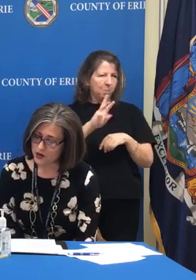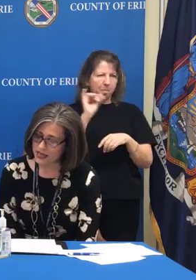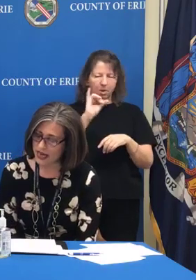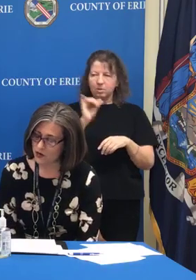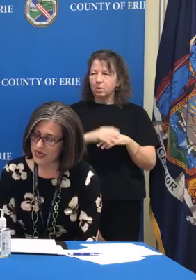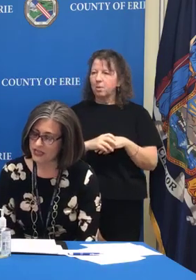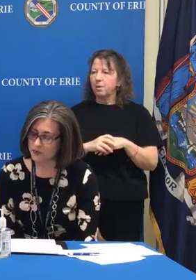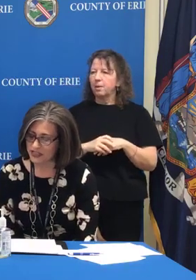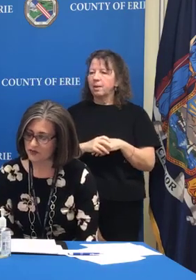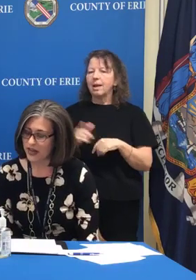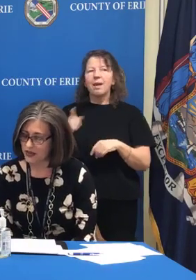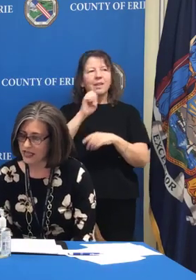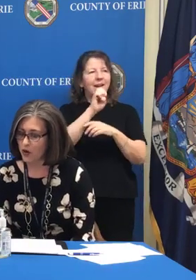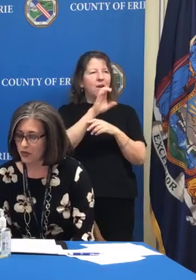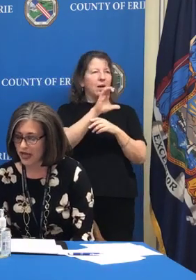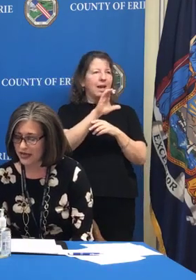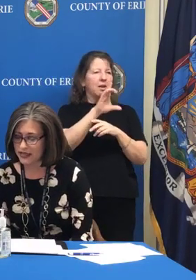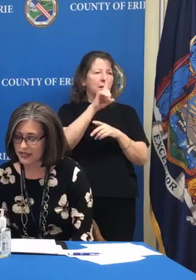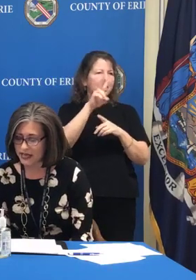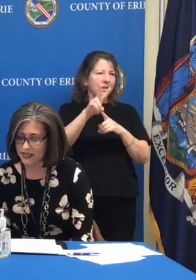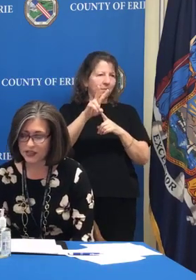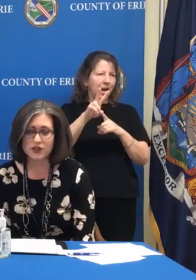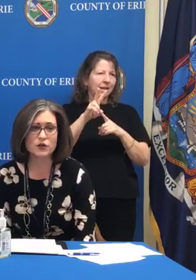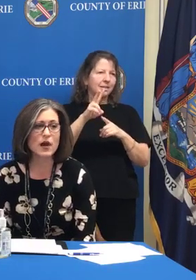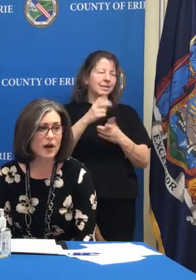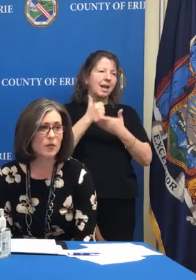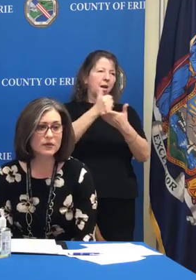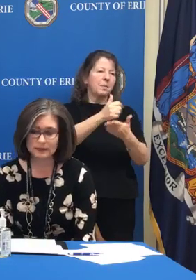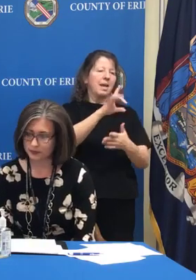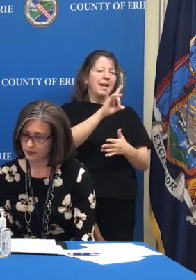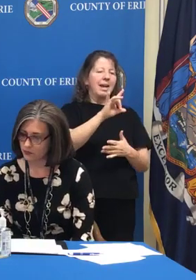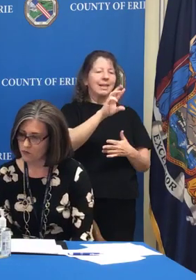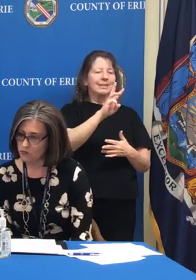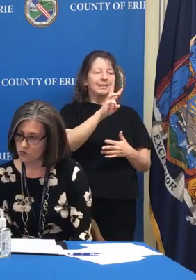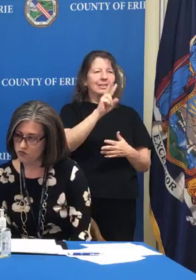And it the on the Erie next County page. Domestic Violence Helpline is 862-HELP.